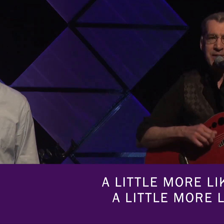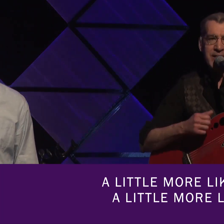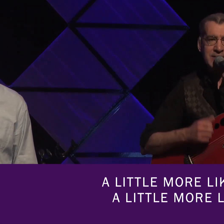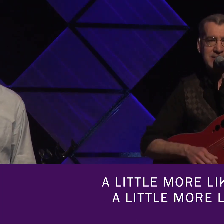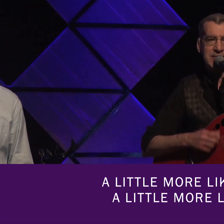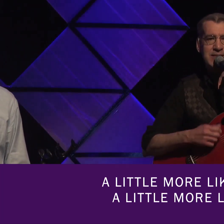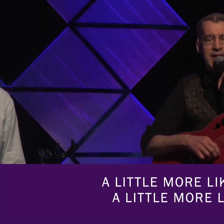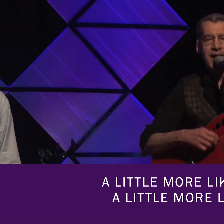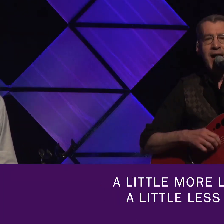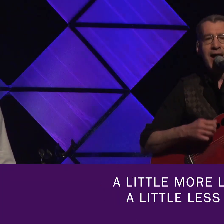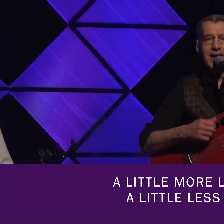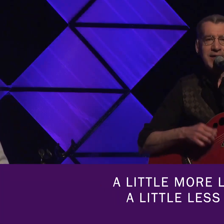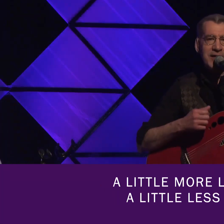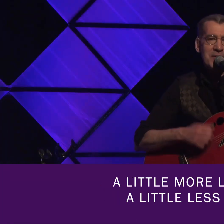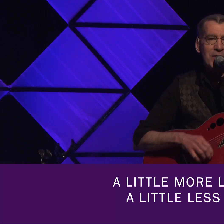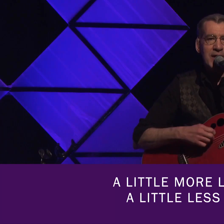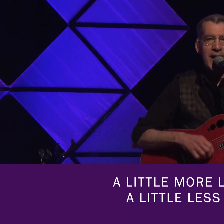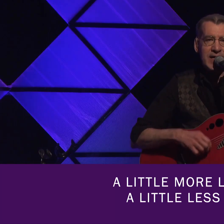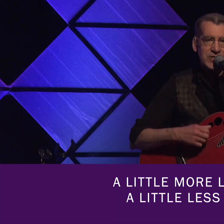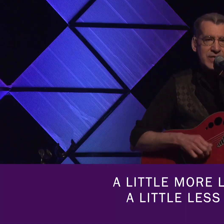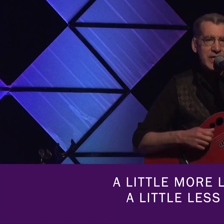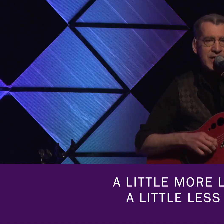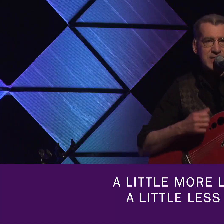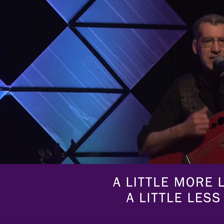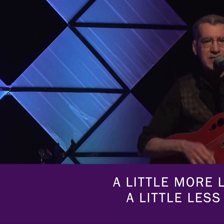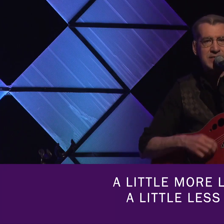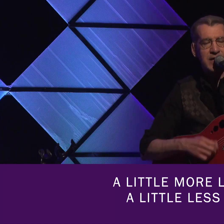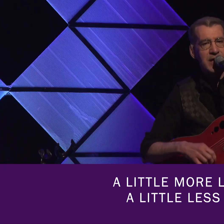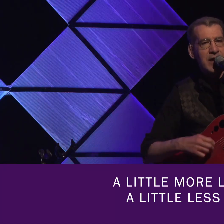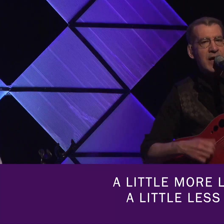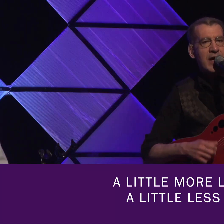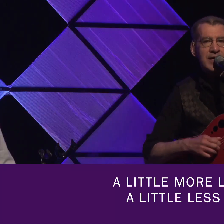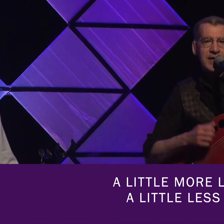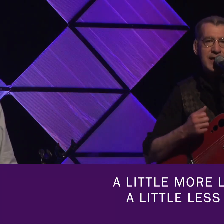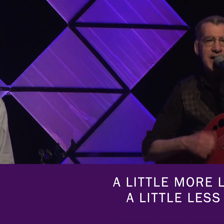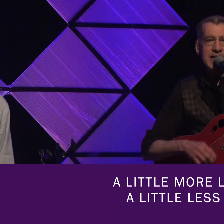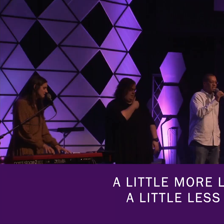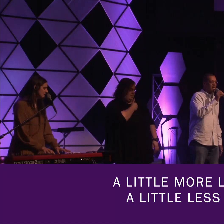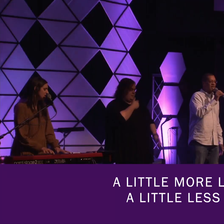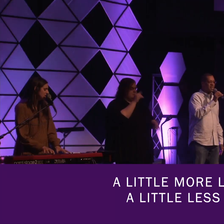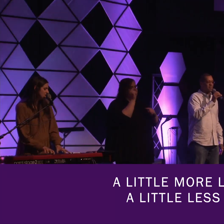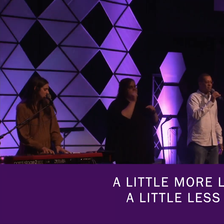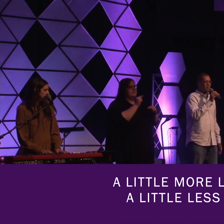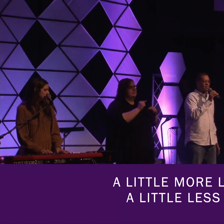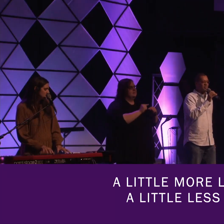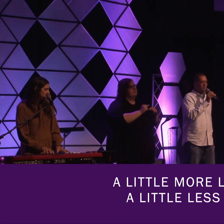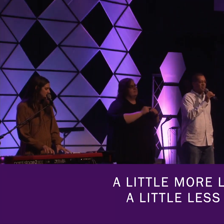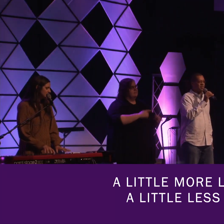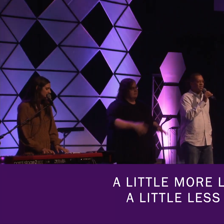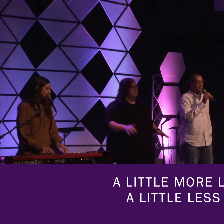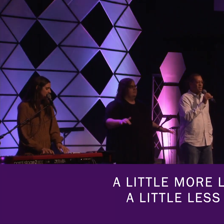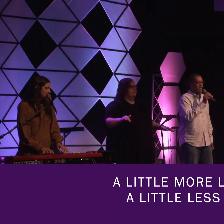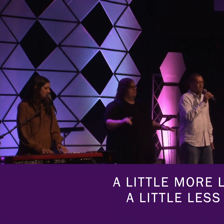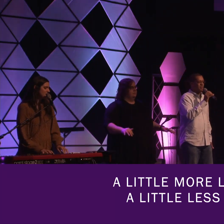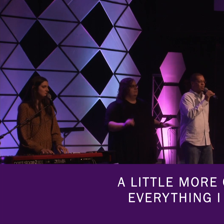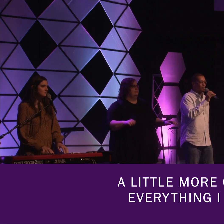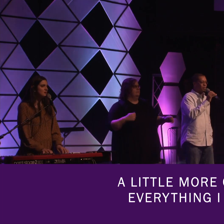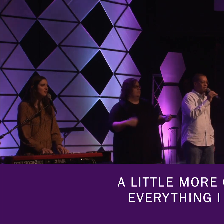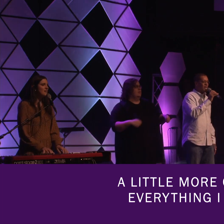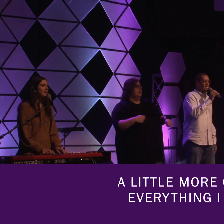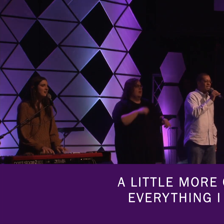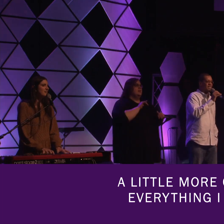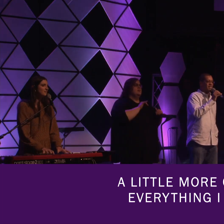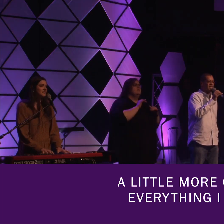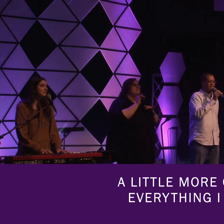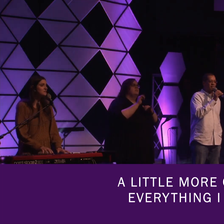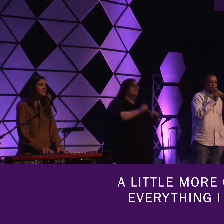like peace, a little more like Jesus, a little less like me, a little